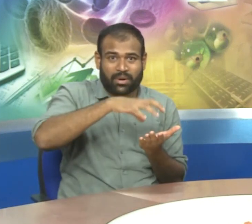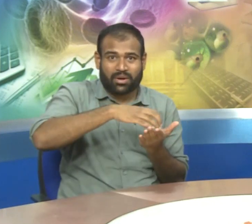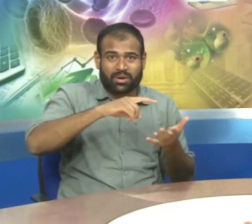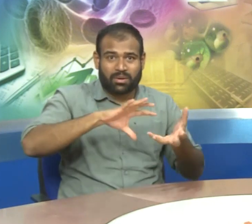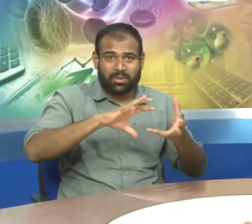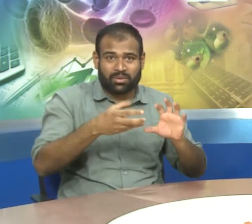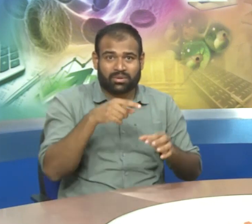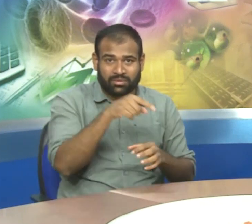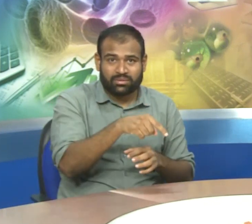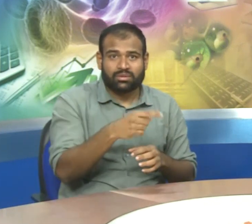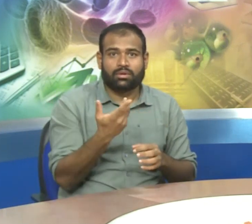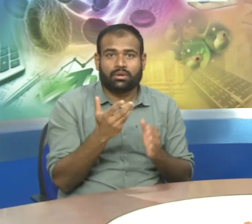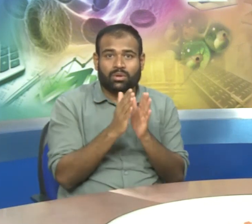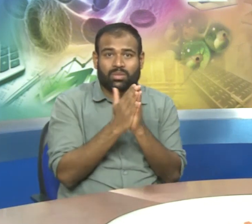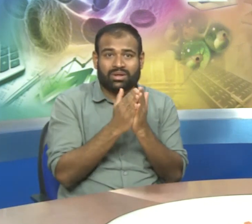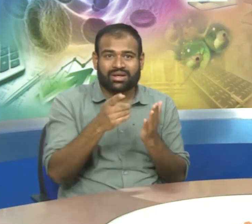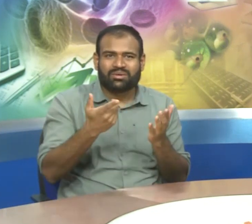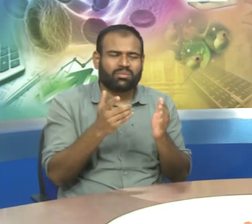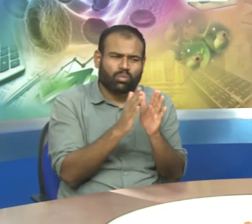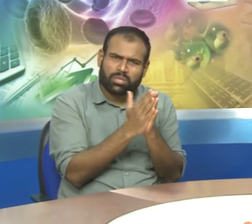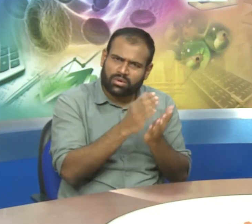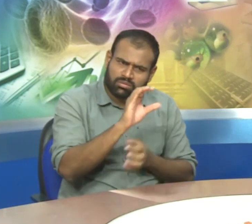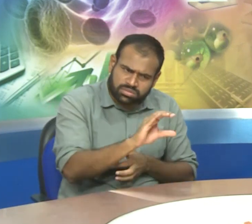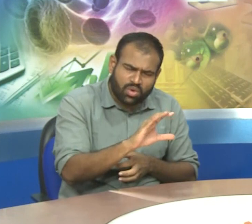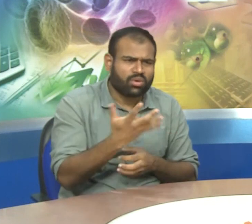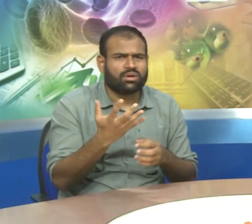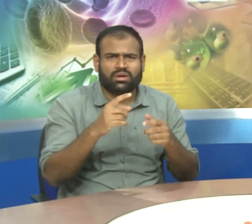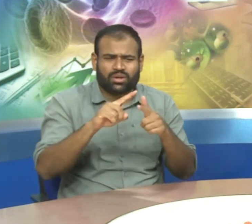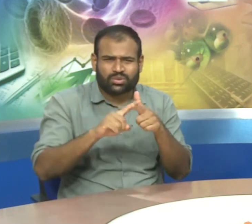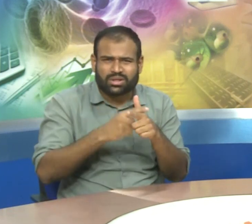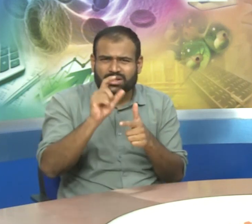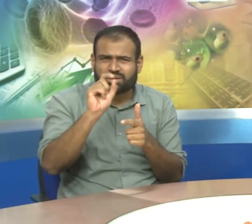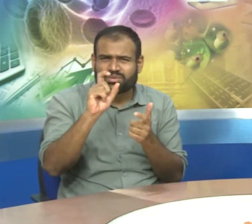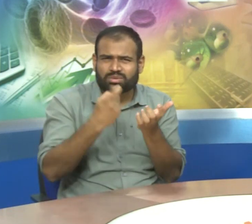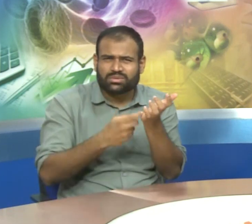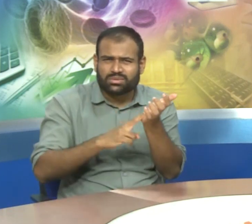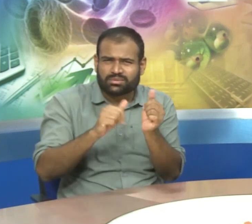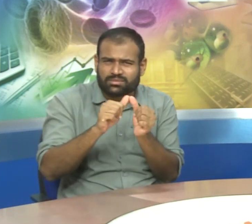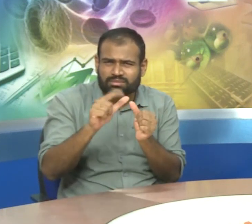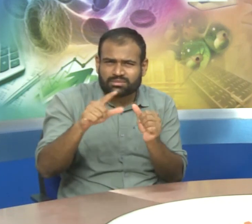and also most of the libraries these days use a photocopier to give copies of the